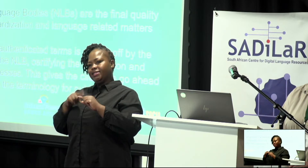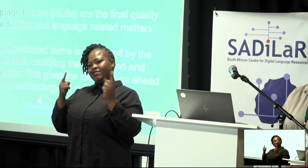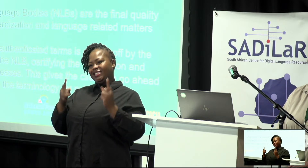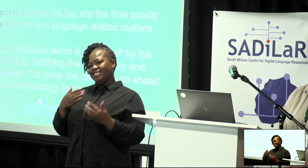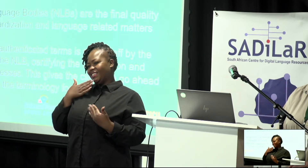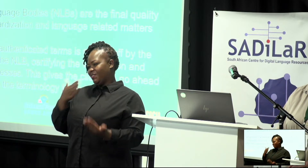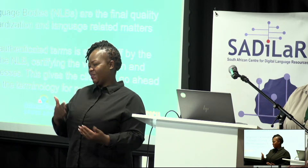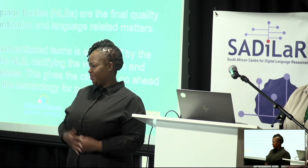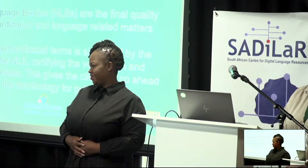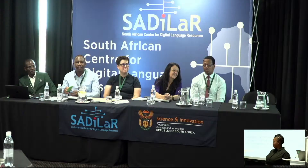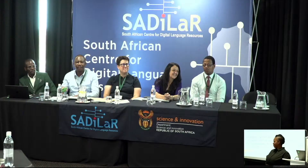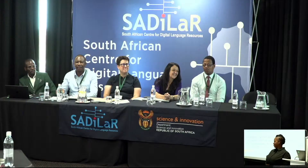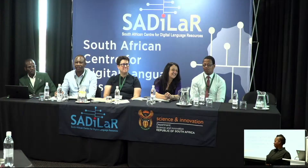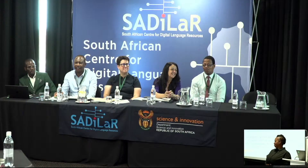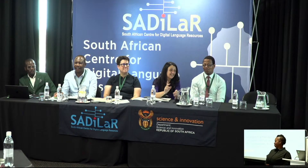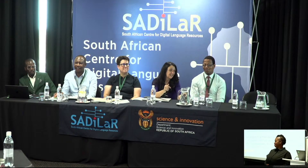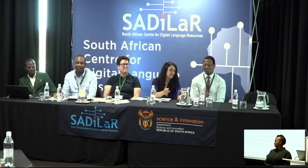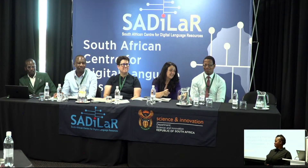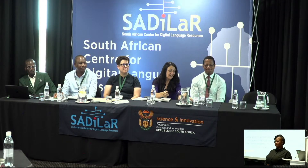I'll stop there.